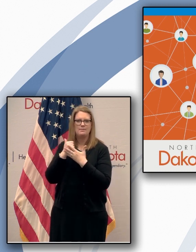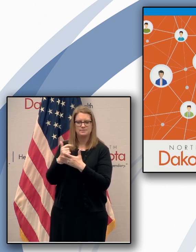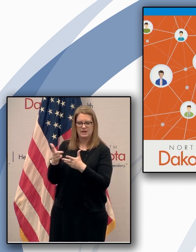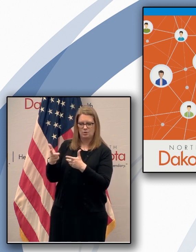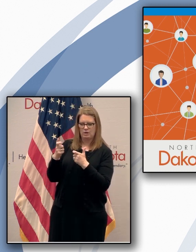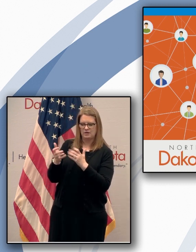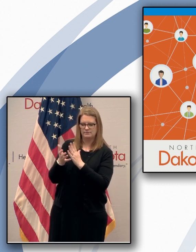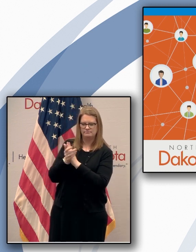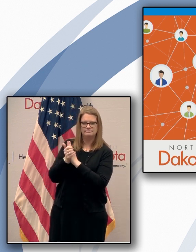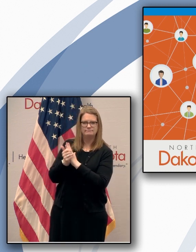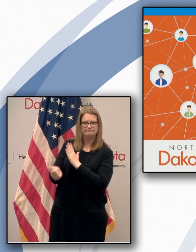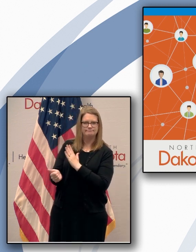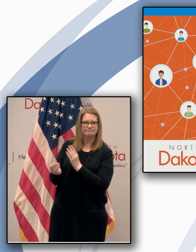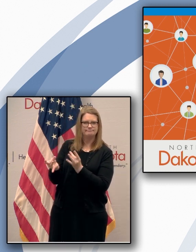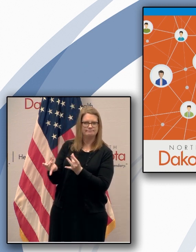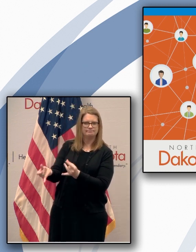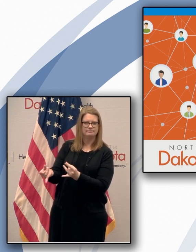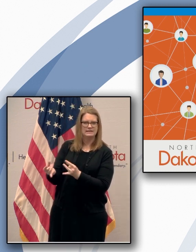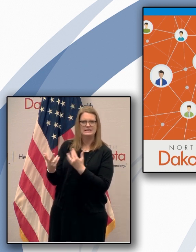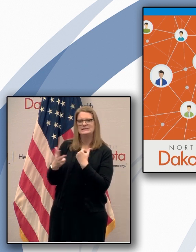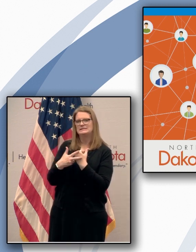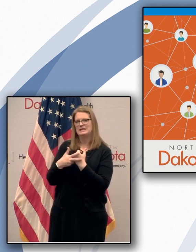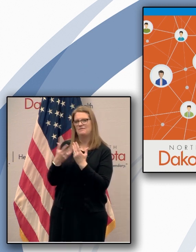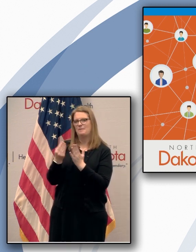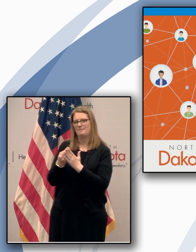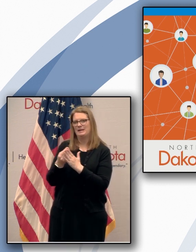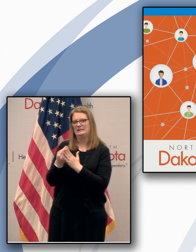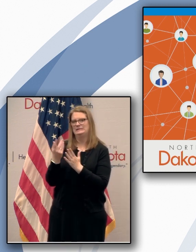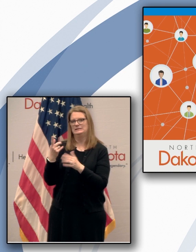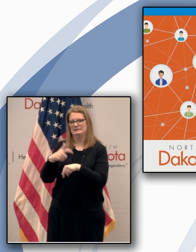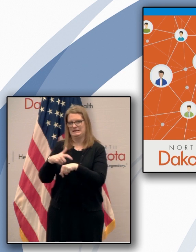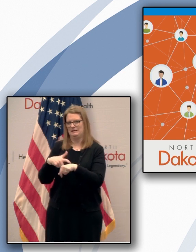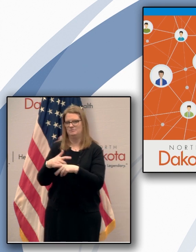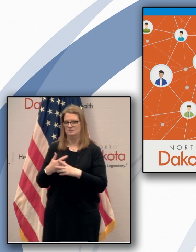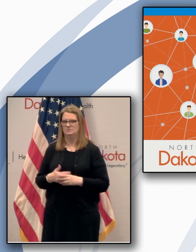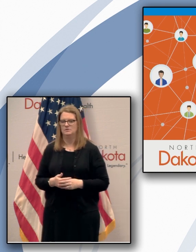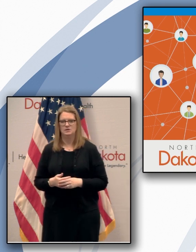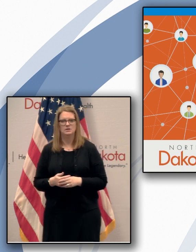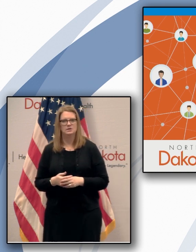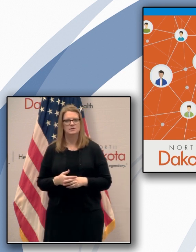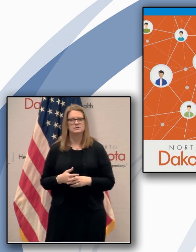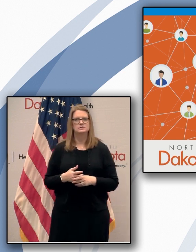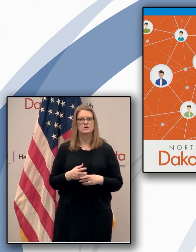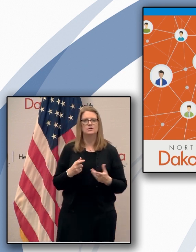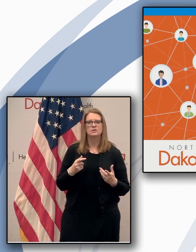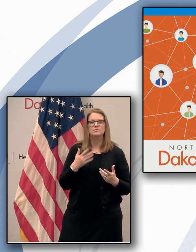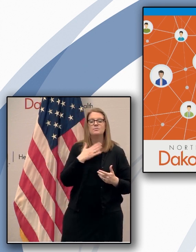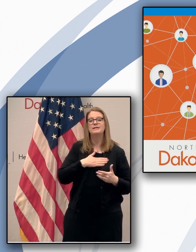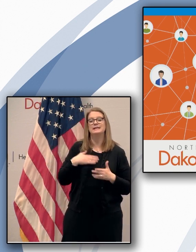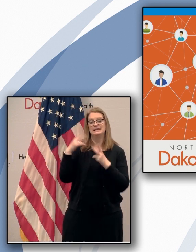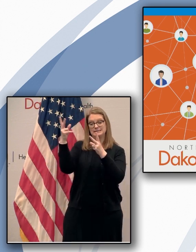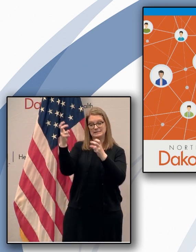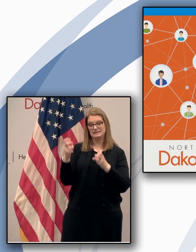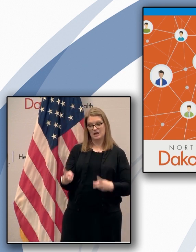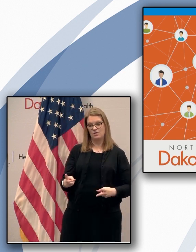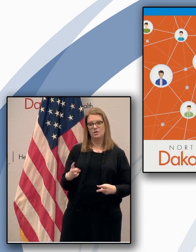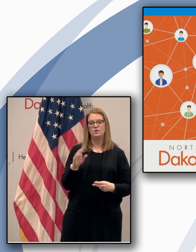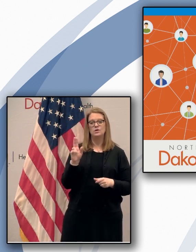more efficient and save state tax dollars and time and money. So again, to help on this, please download and use the